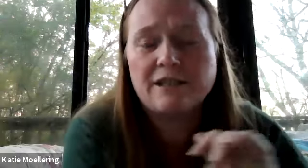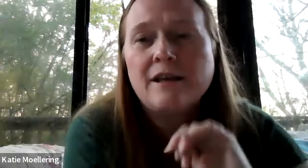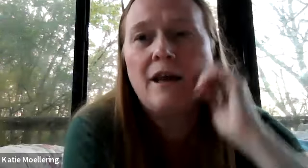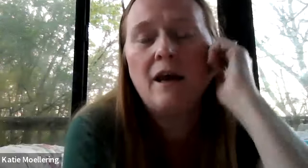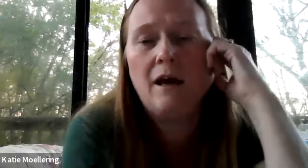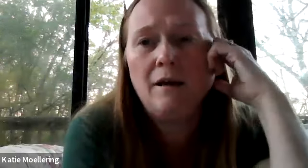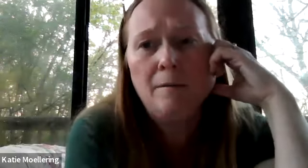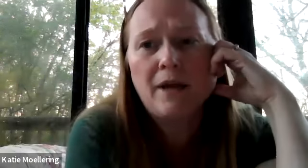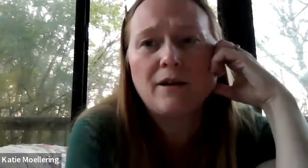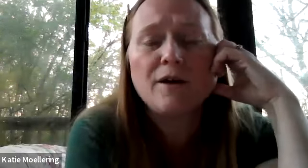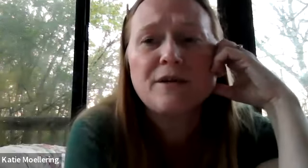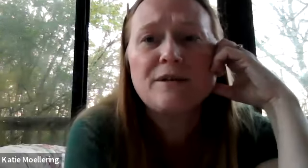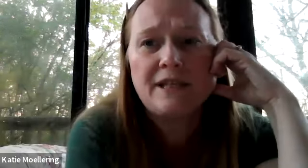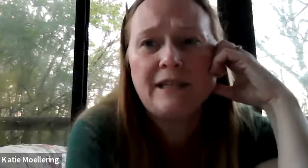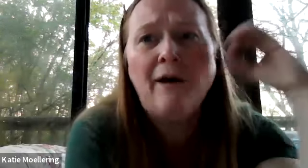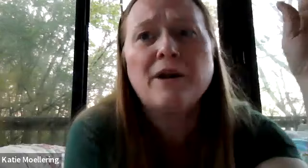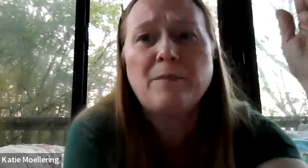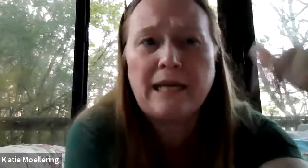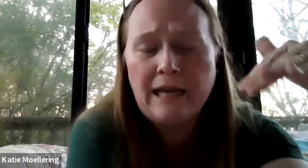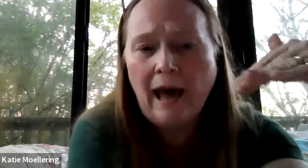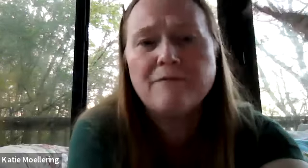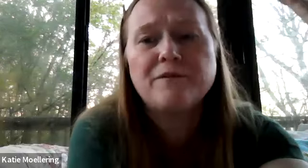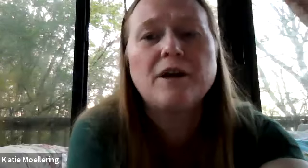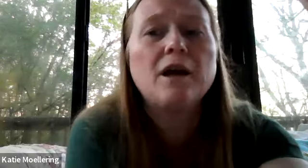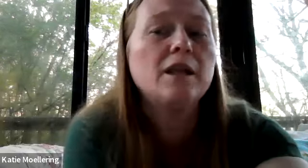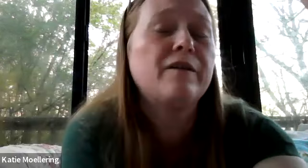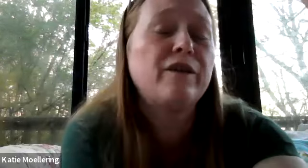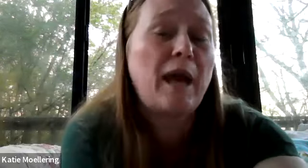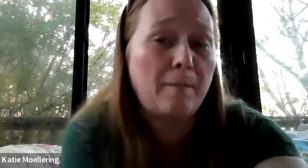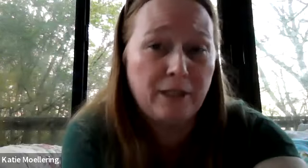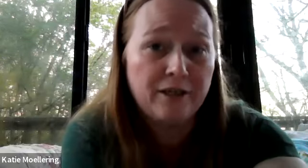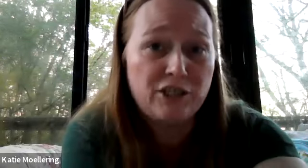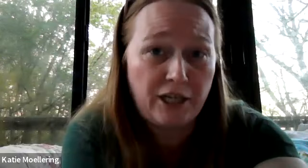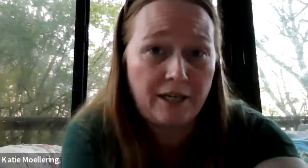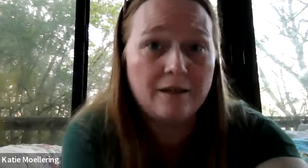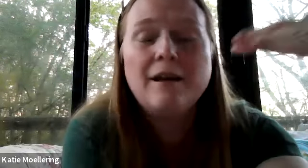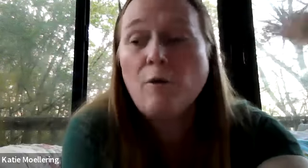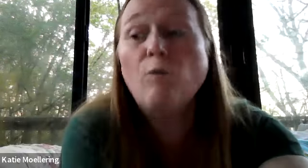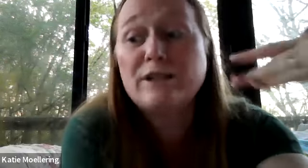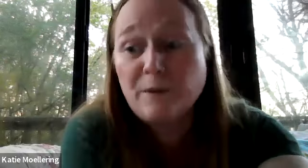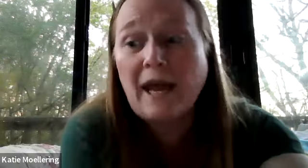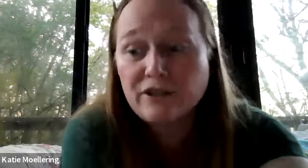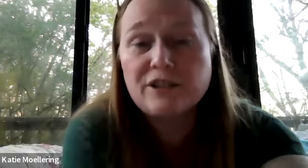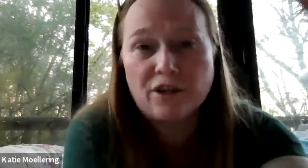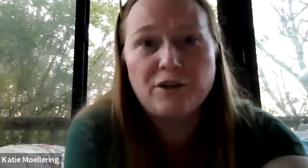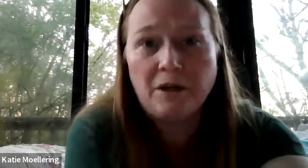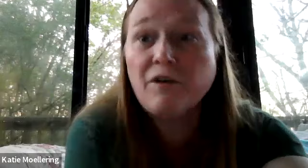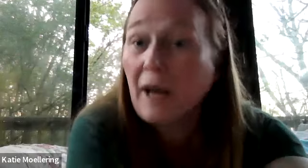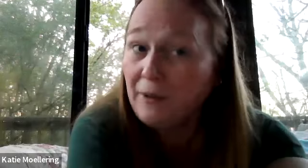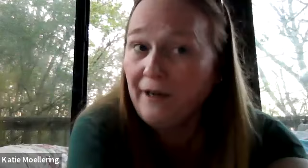sections. I'll also send out a PDF of the vocabulary sheet once we actually start doing